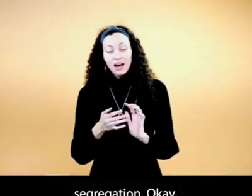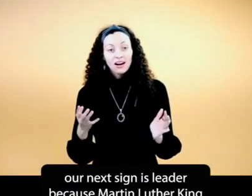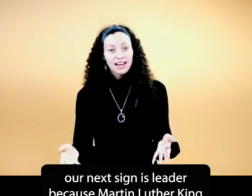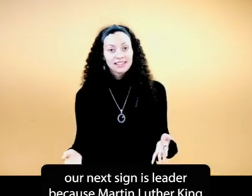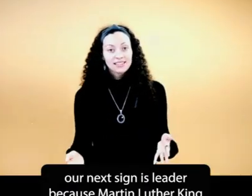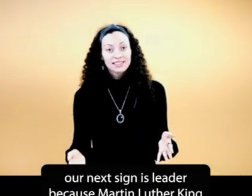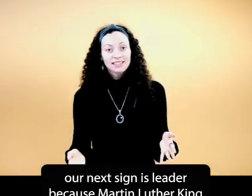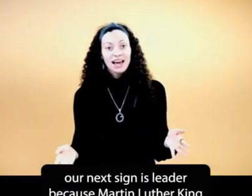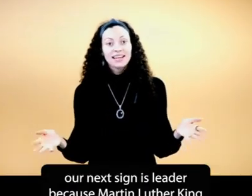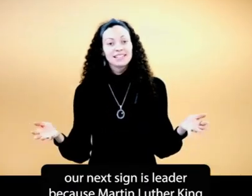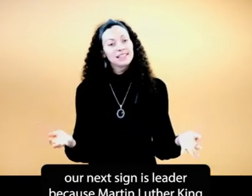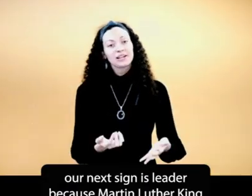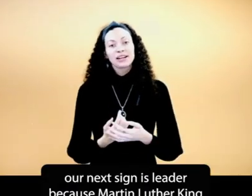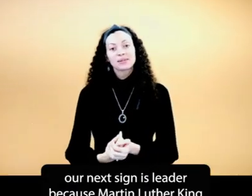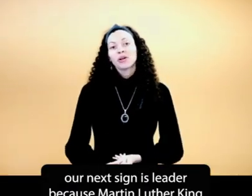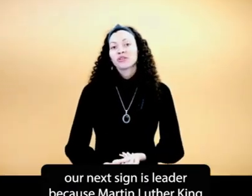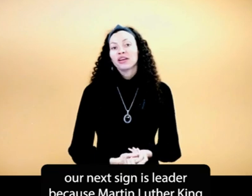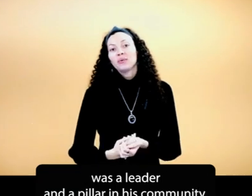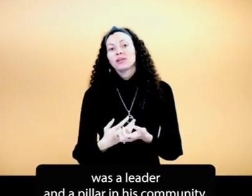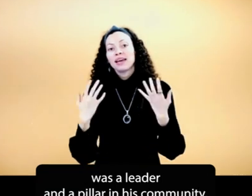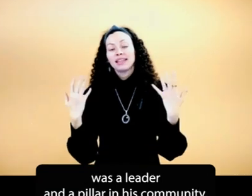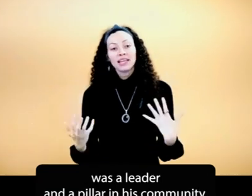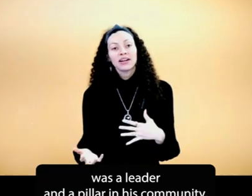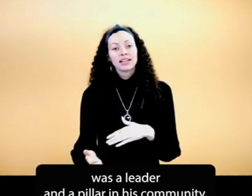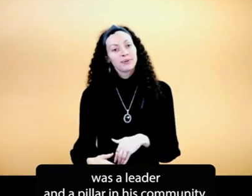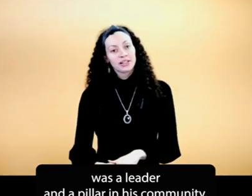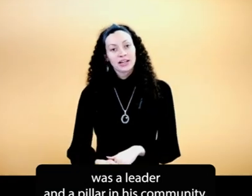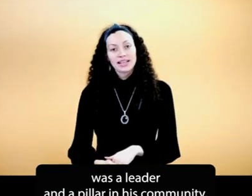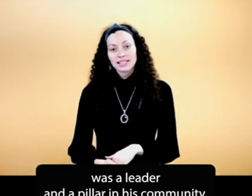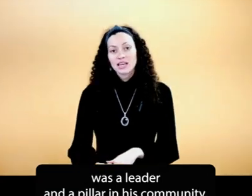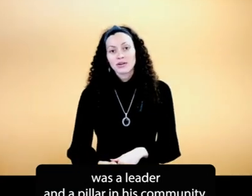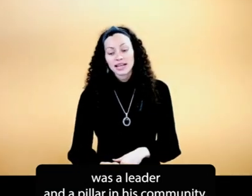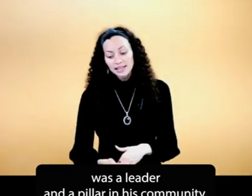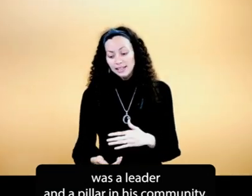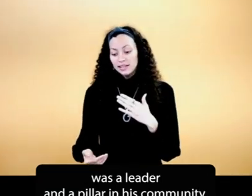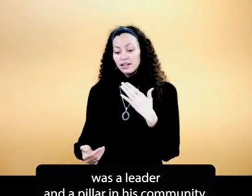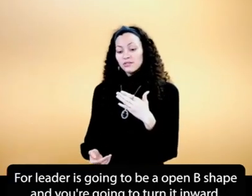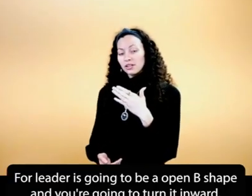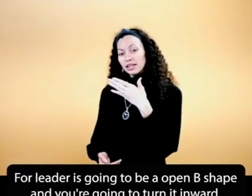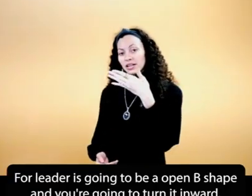Our next sign is leader because Martin Luther King was a leader and a pillar in his community. For